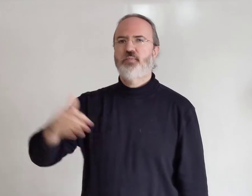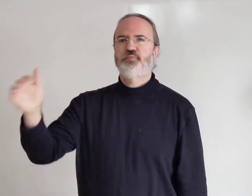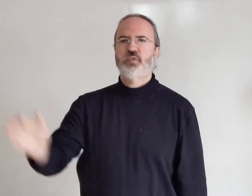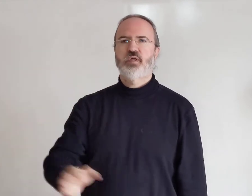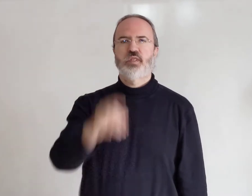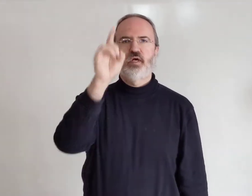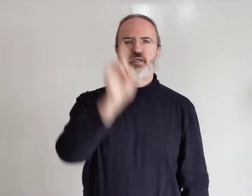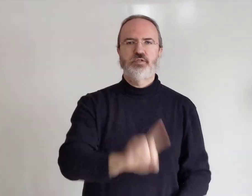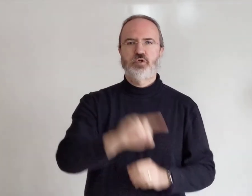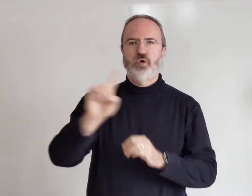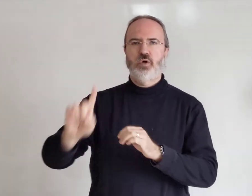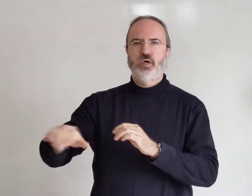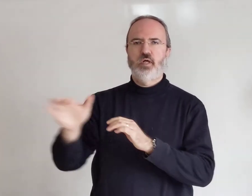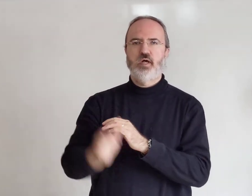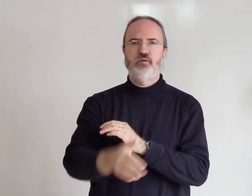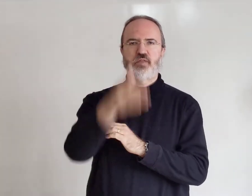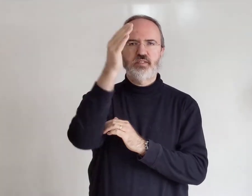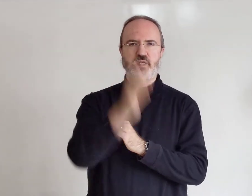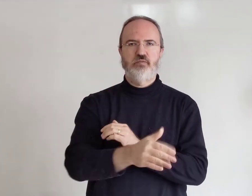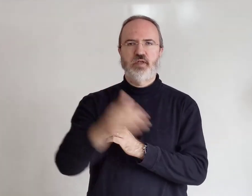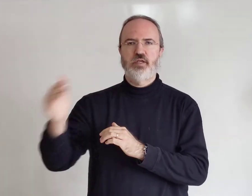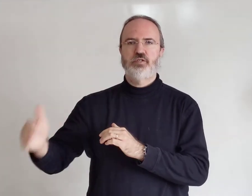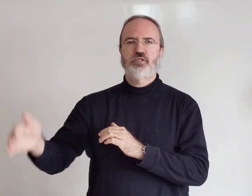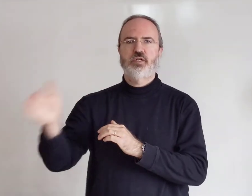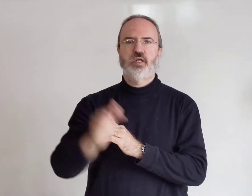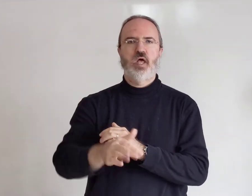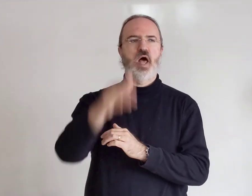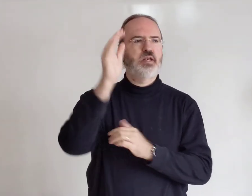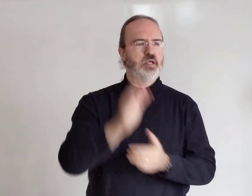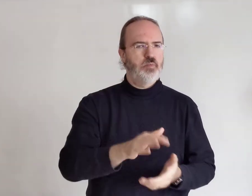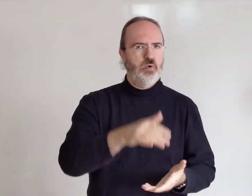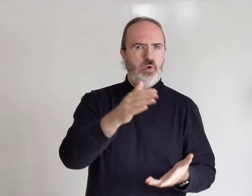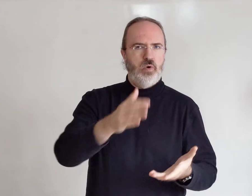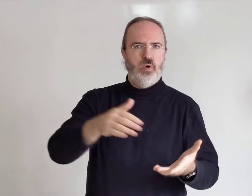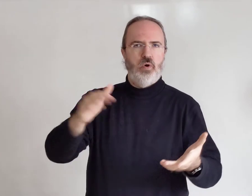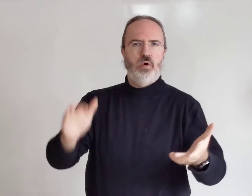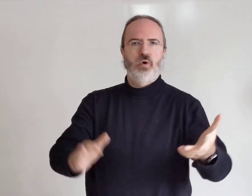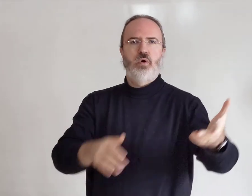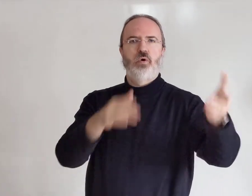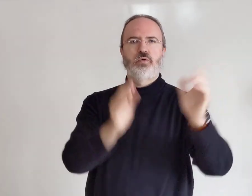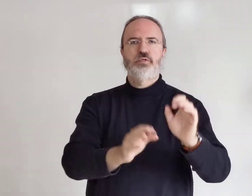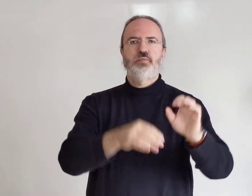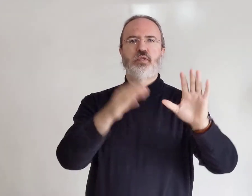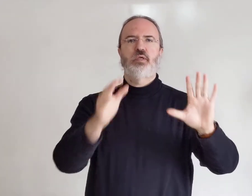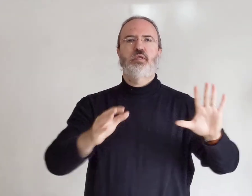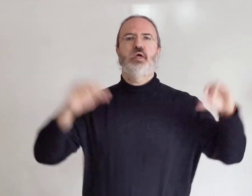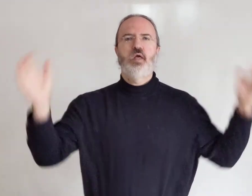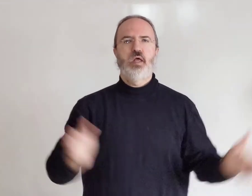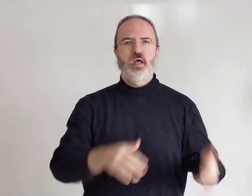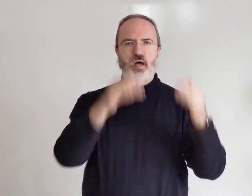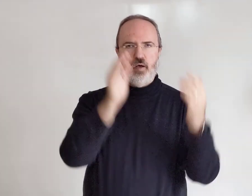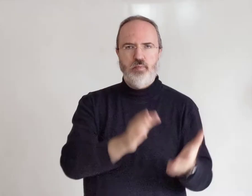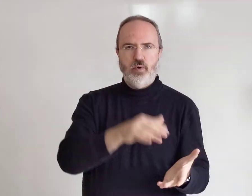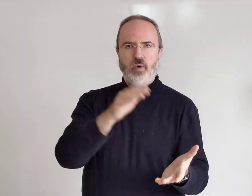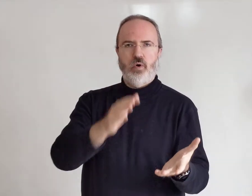the joy of thy salvation, And uphold me, uphold